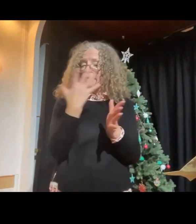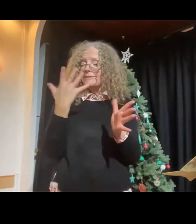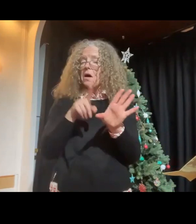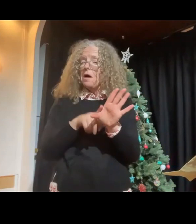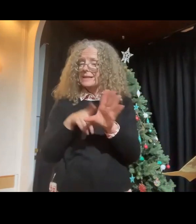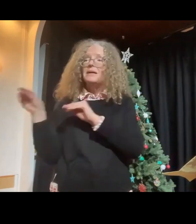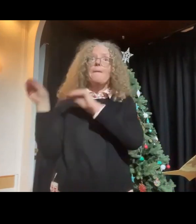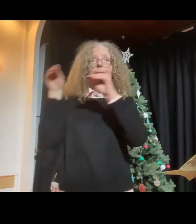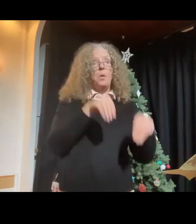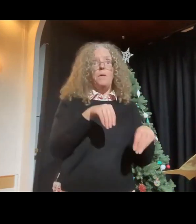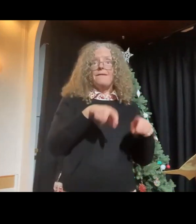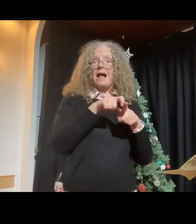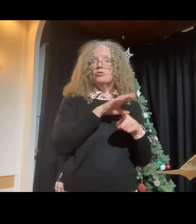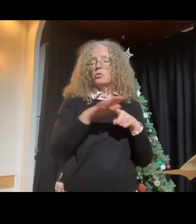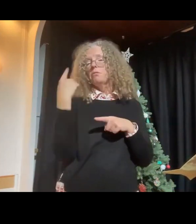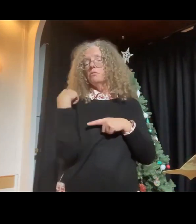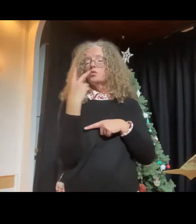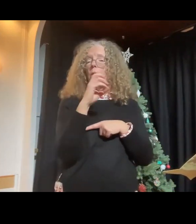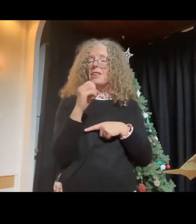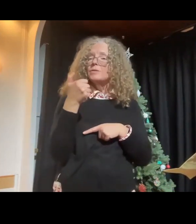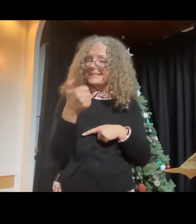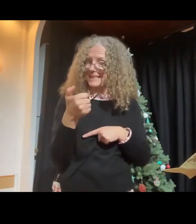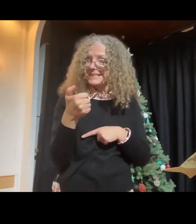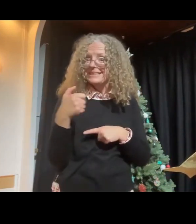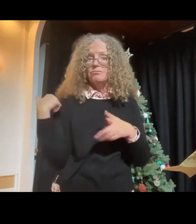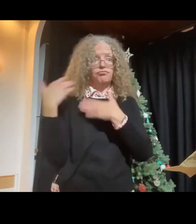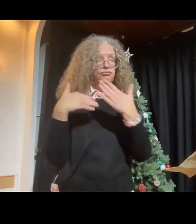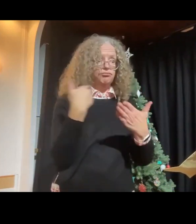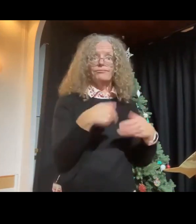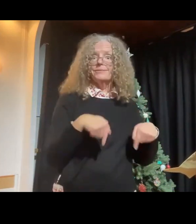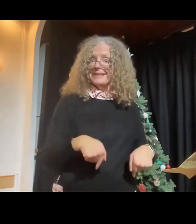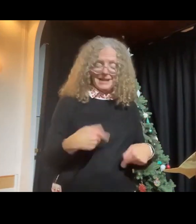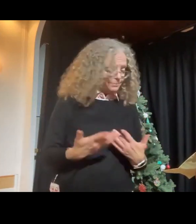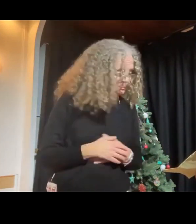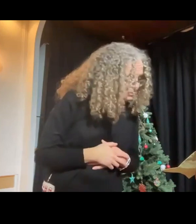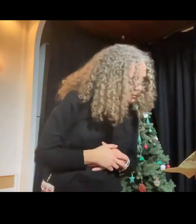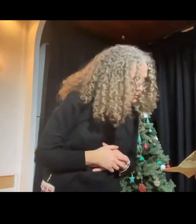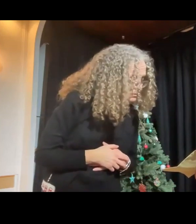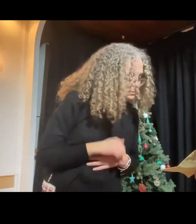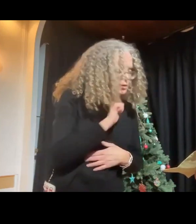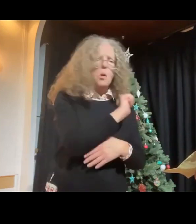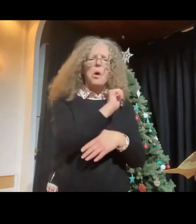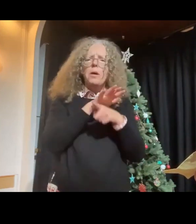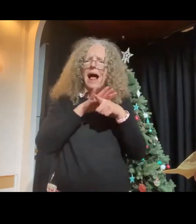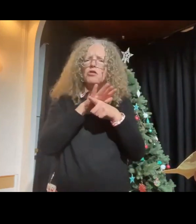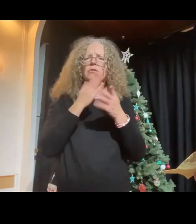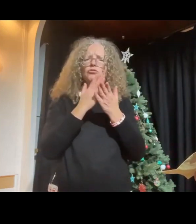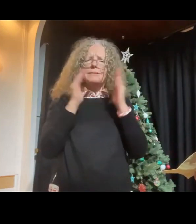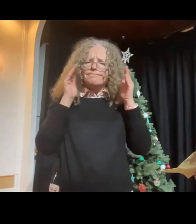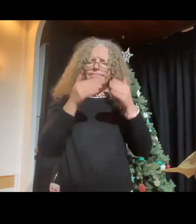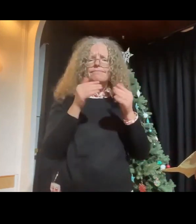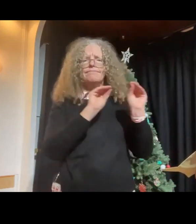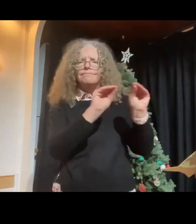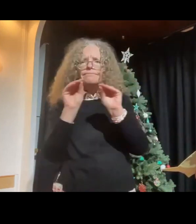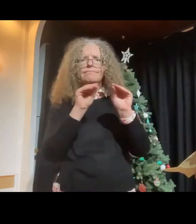Rachel has also taught deaf children in Manchester for 25 years before she moved to Edinburgh in 2006 and has been here ever since.